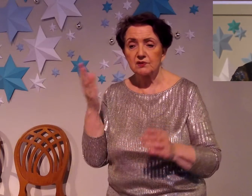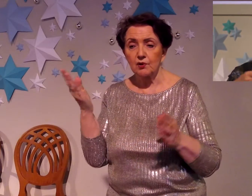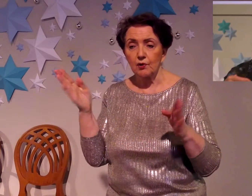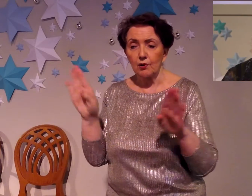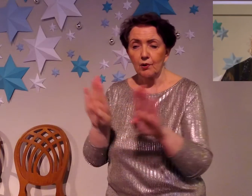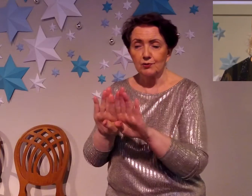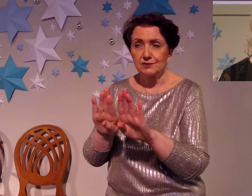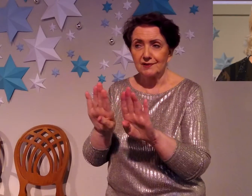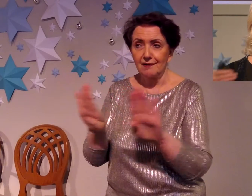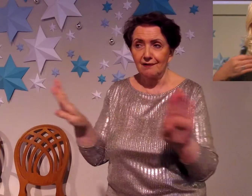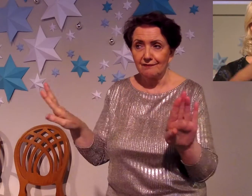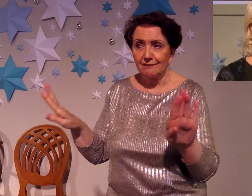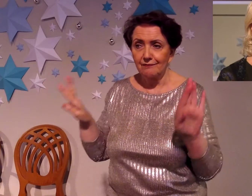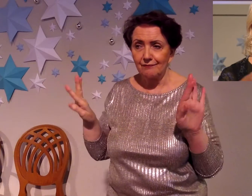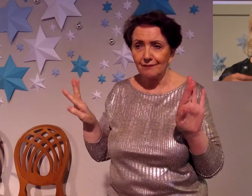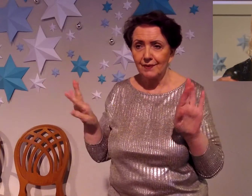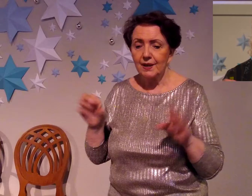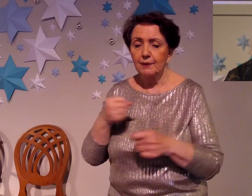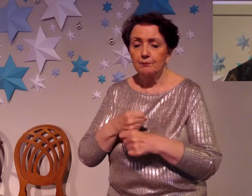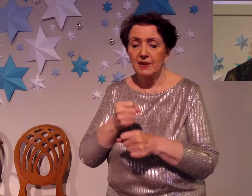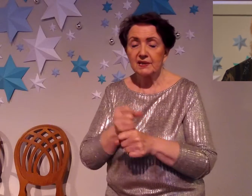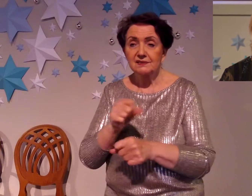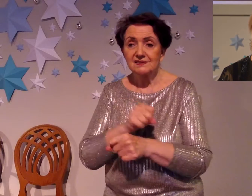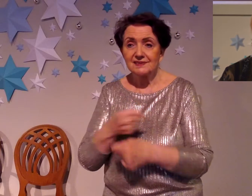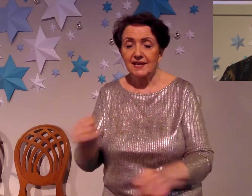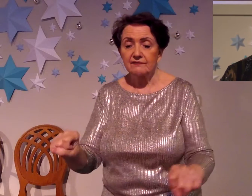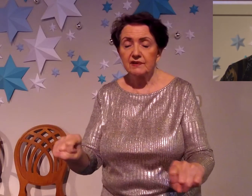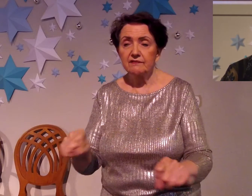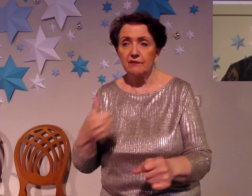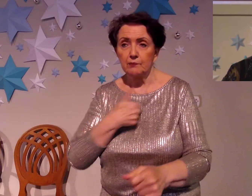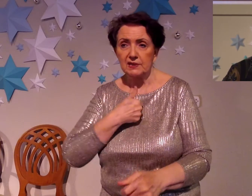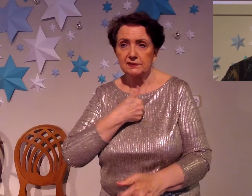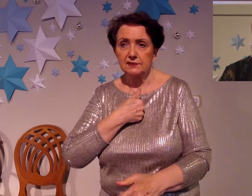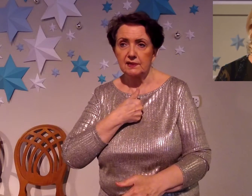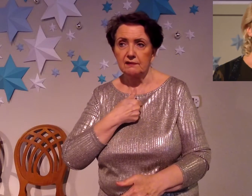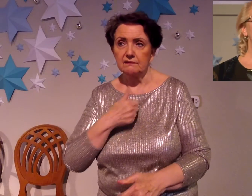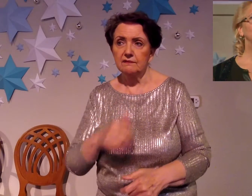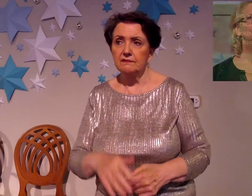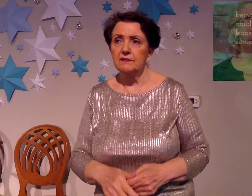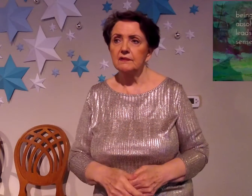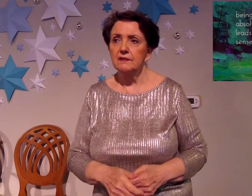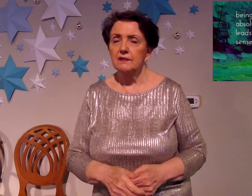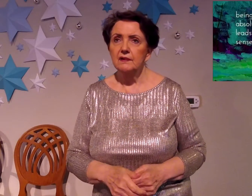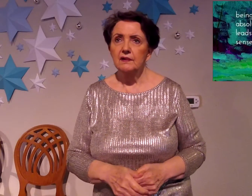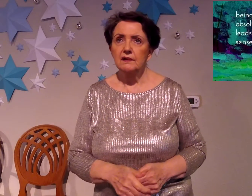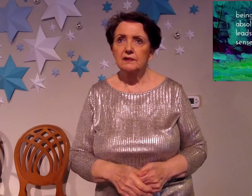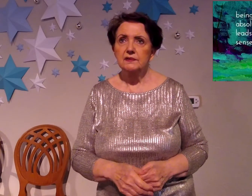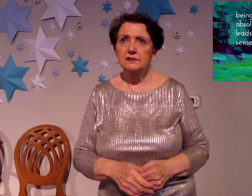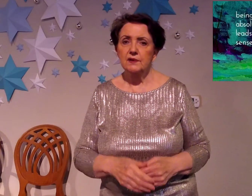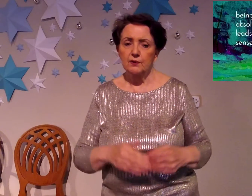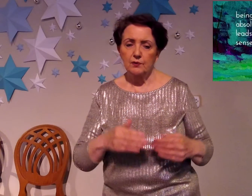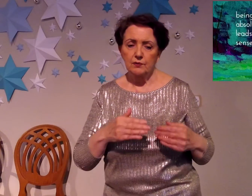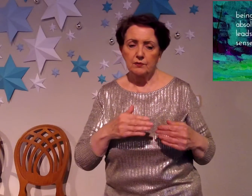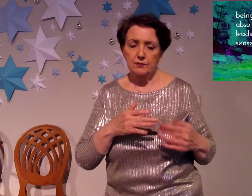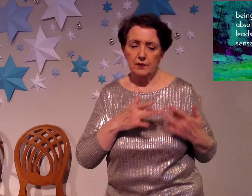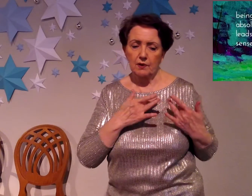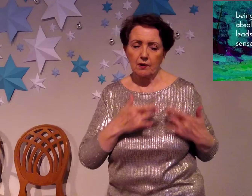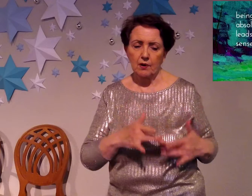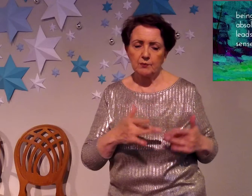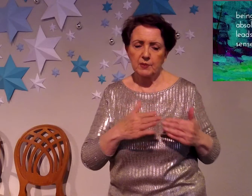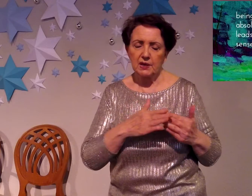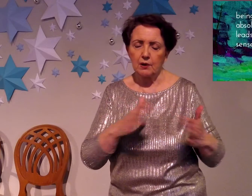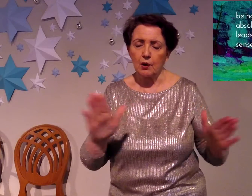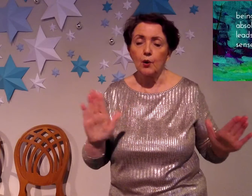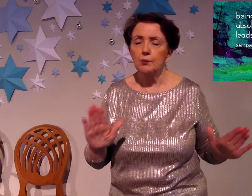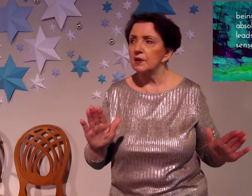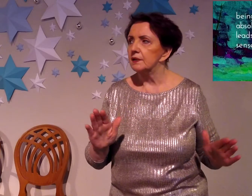walled in, making safety for my sanctuary. And so that open-heartedness, I hope you